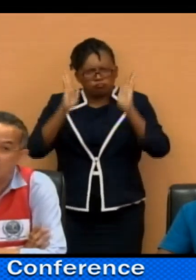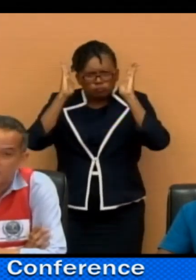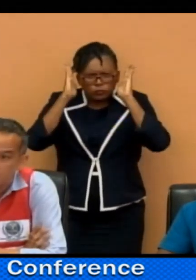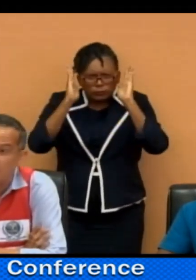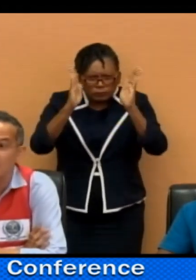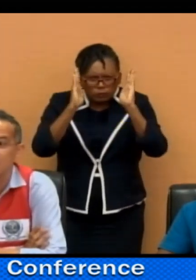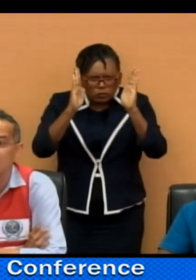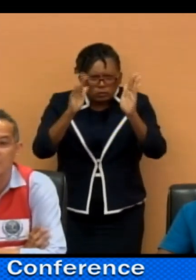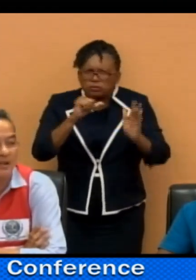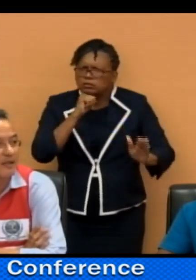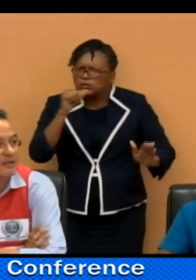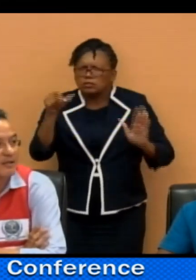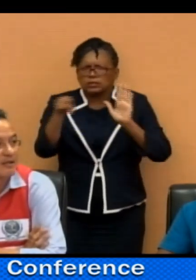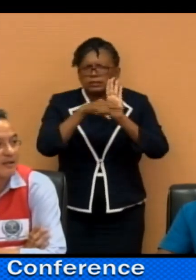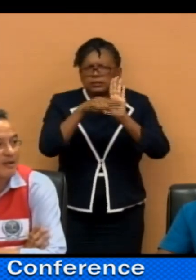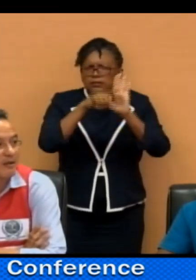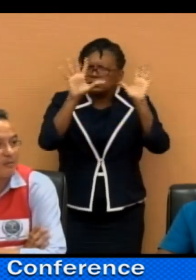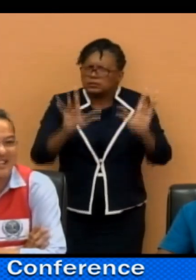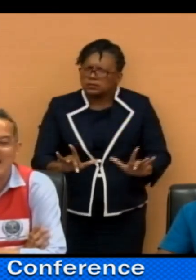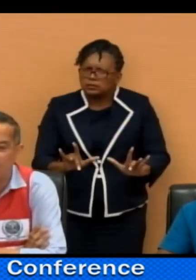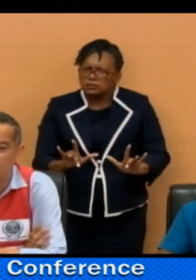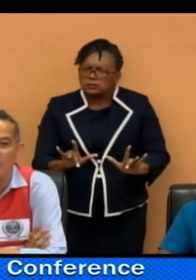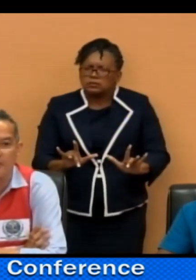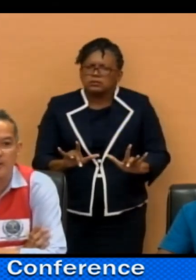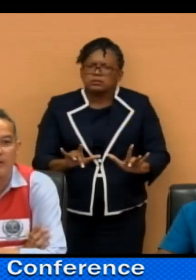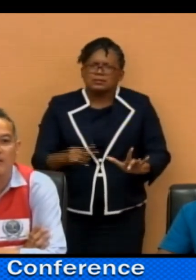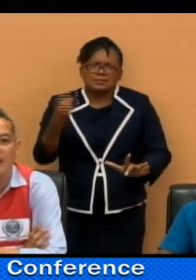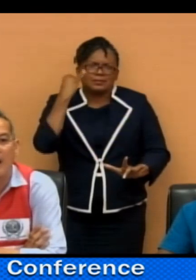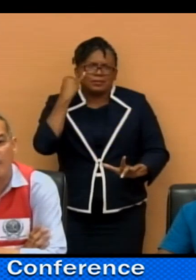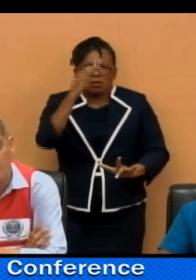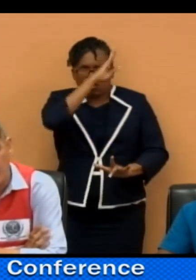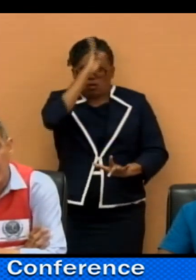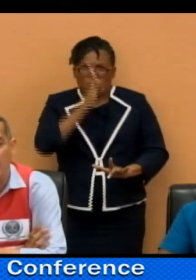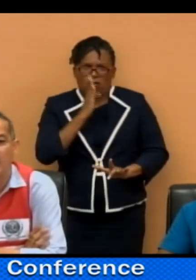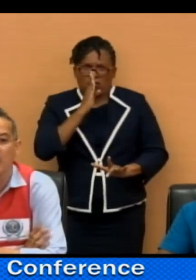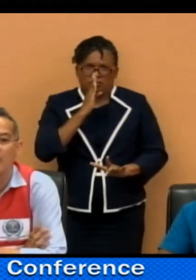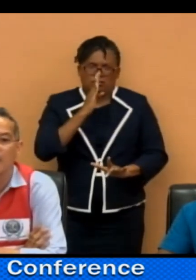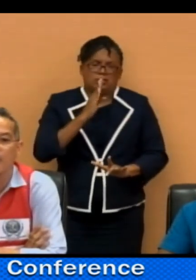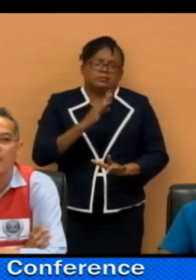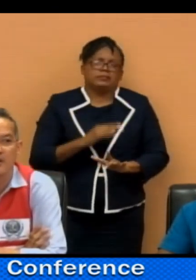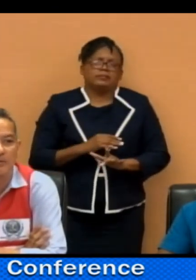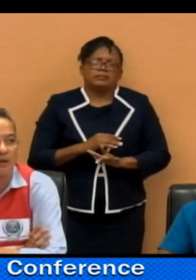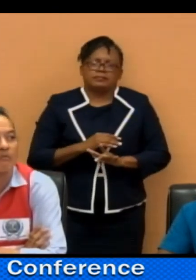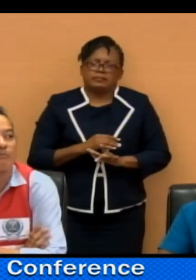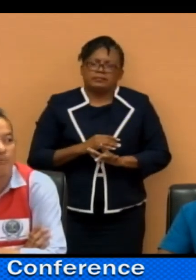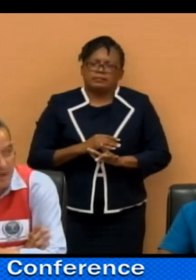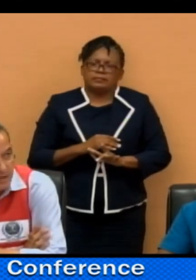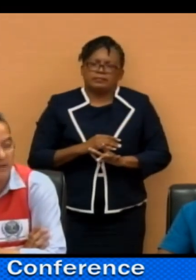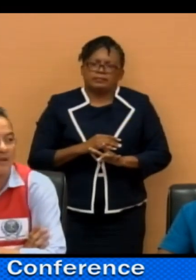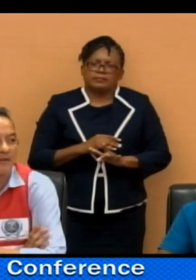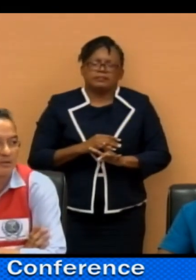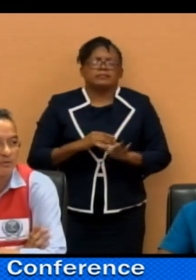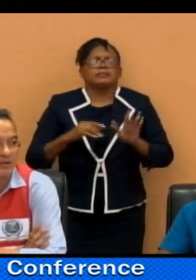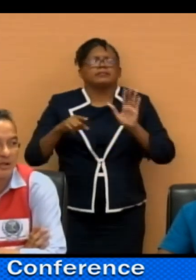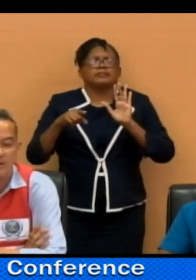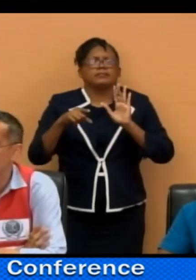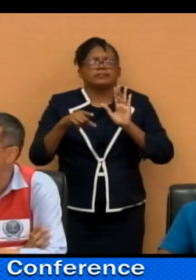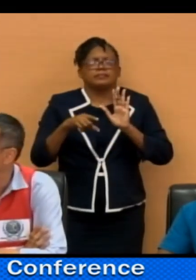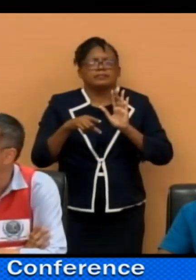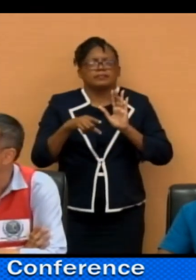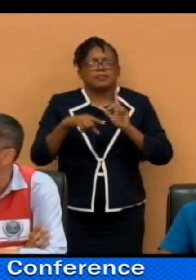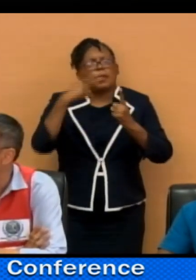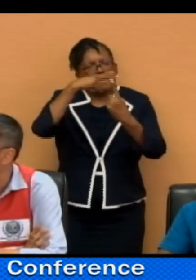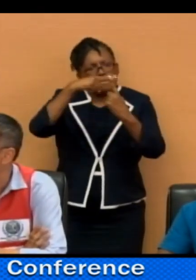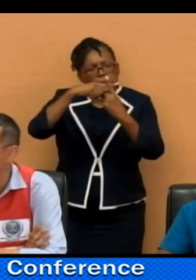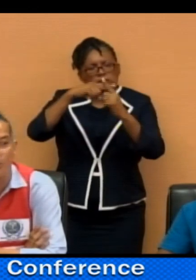not the negative test results, but if, God forbid, and most likely possible, positive test results